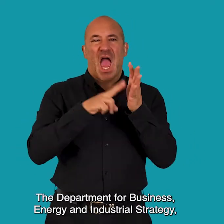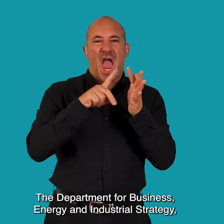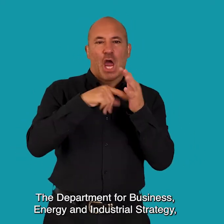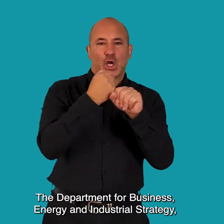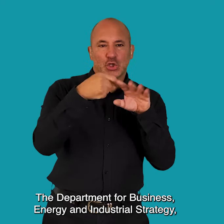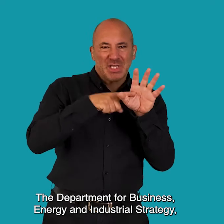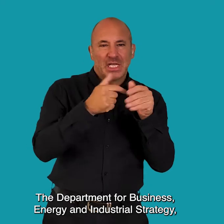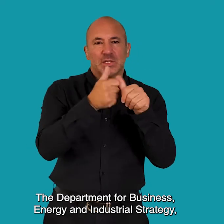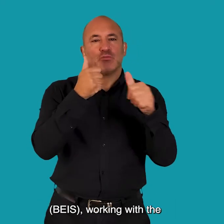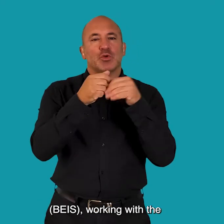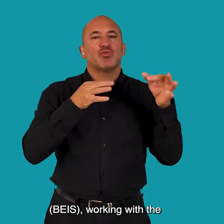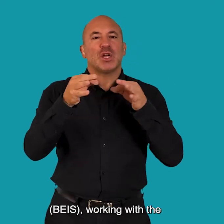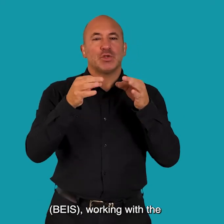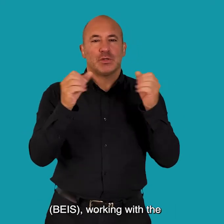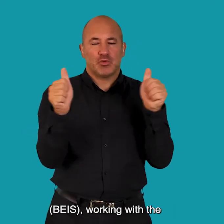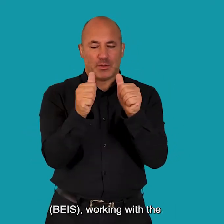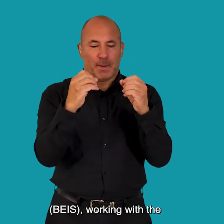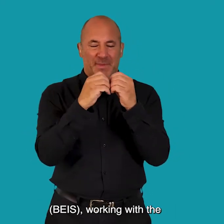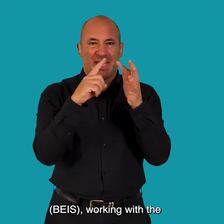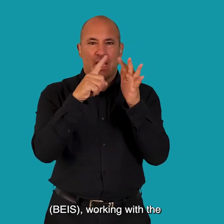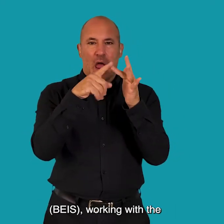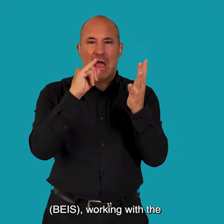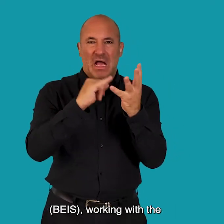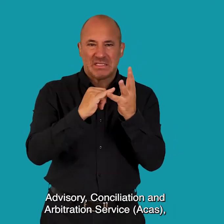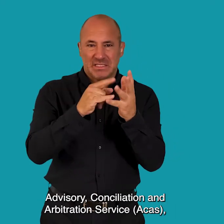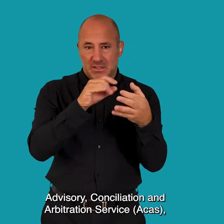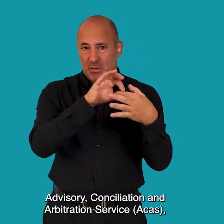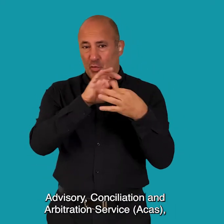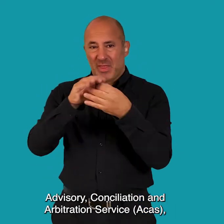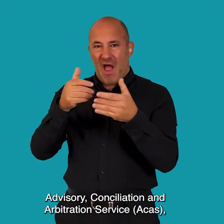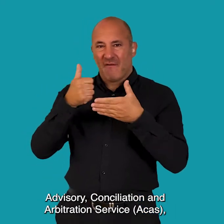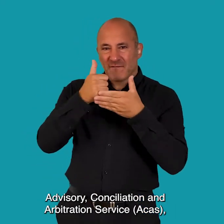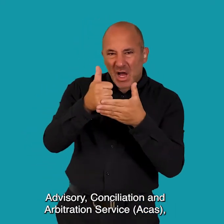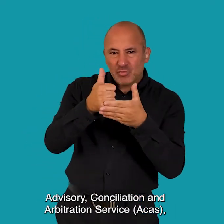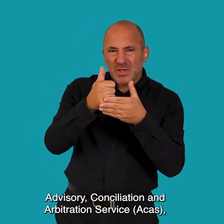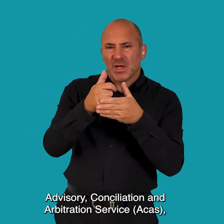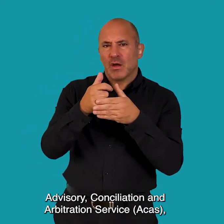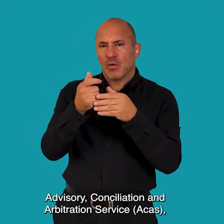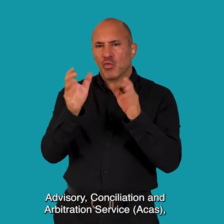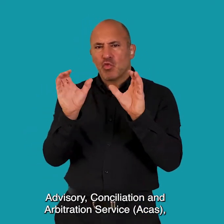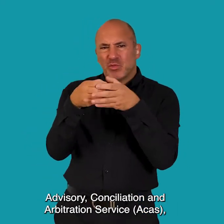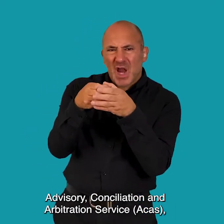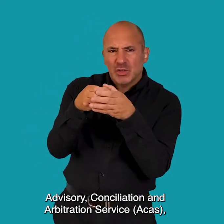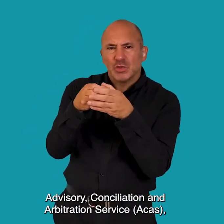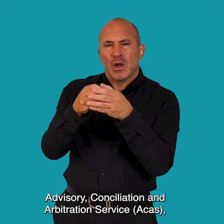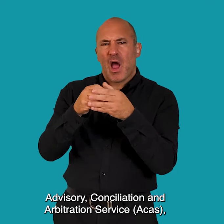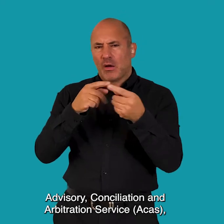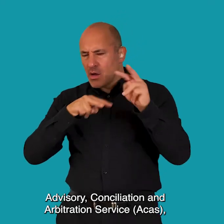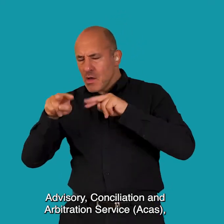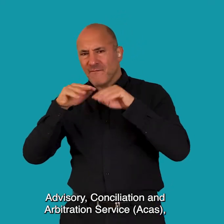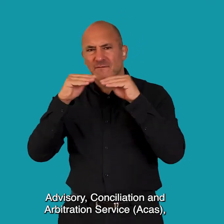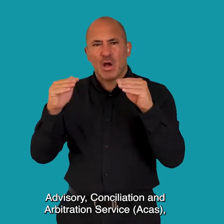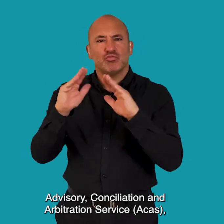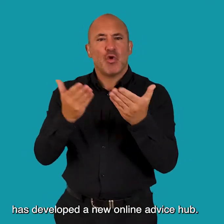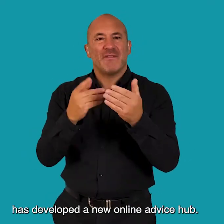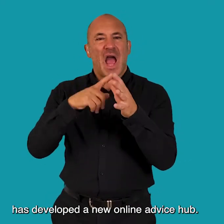Industrial Strategy, BEIS, working with the Advisory, Conciliation and Arbitration Service, ACAS, has developed a